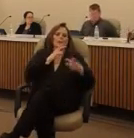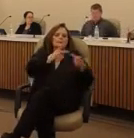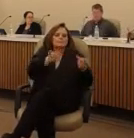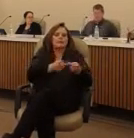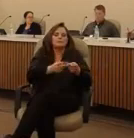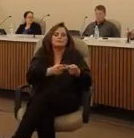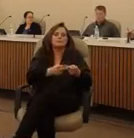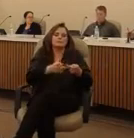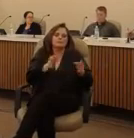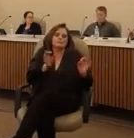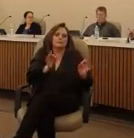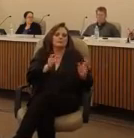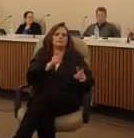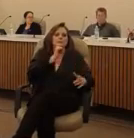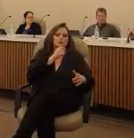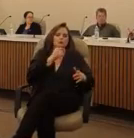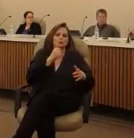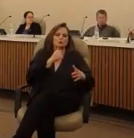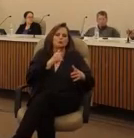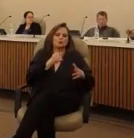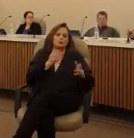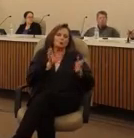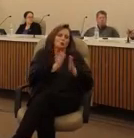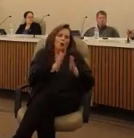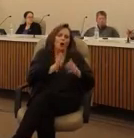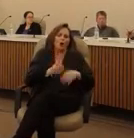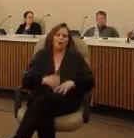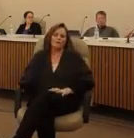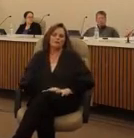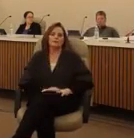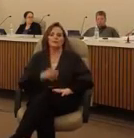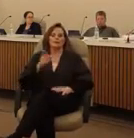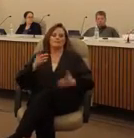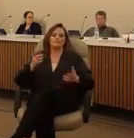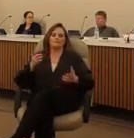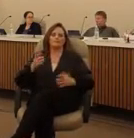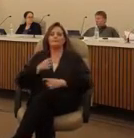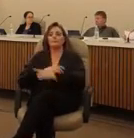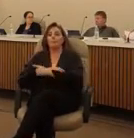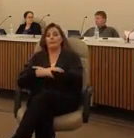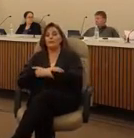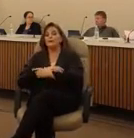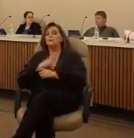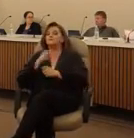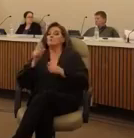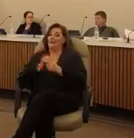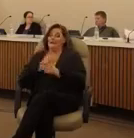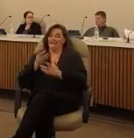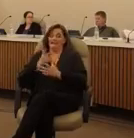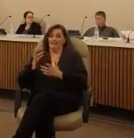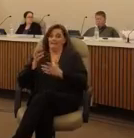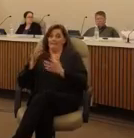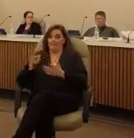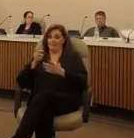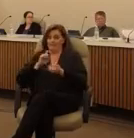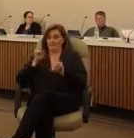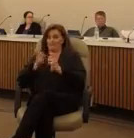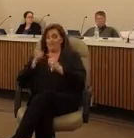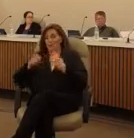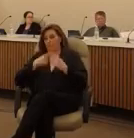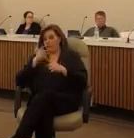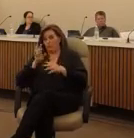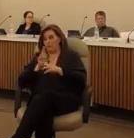or, we gotta turn our building or something, so I'm. Well, certainly anything that they change about the use